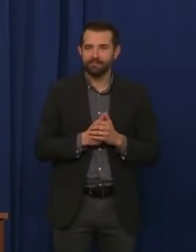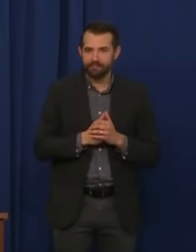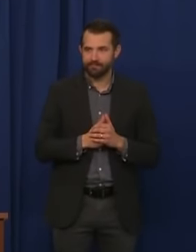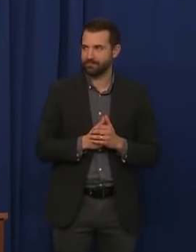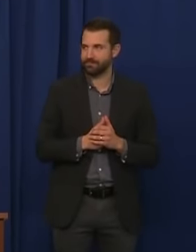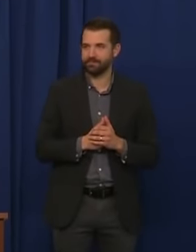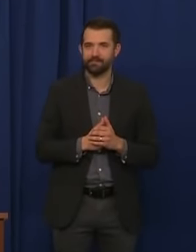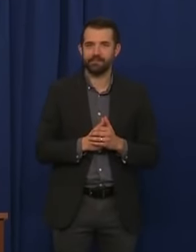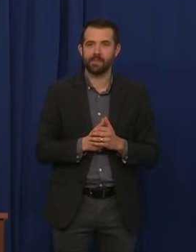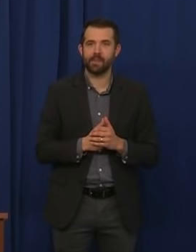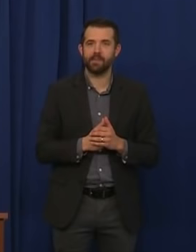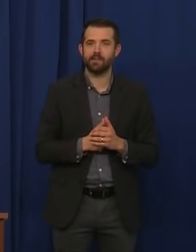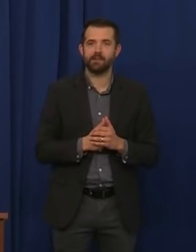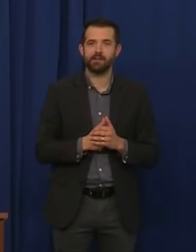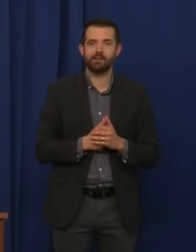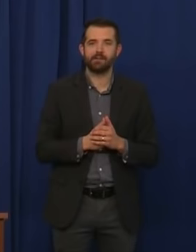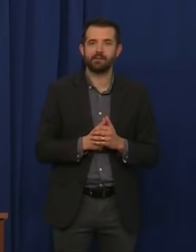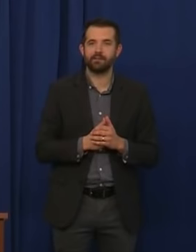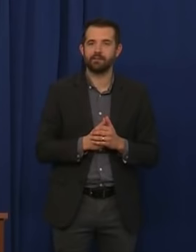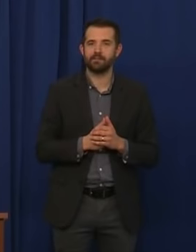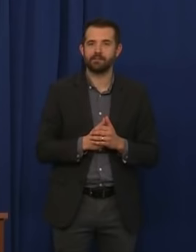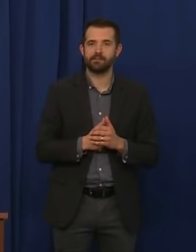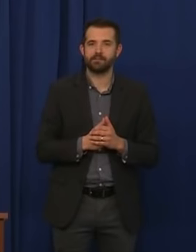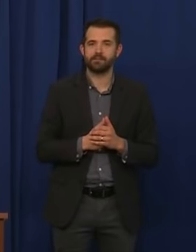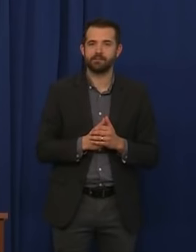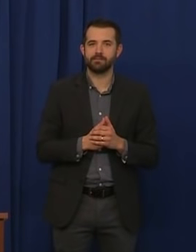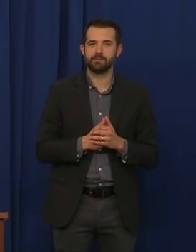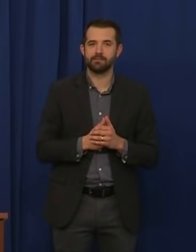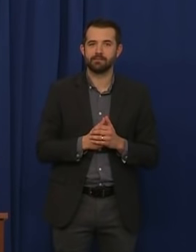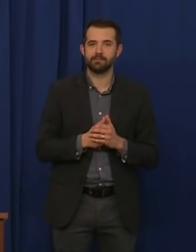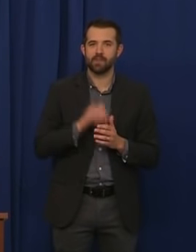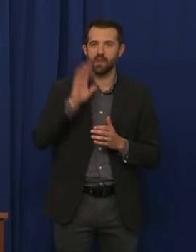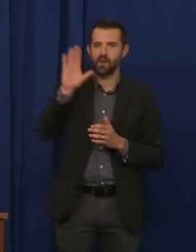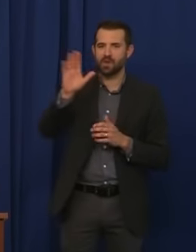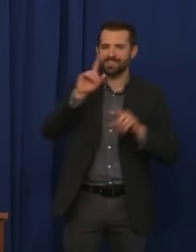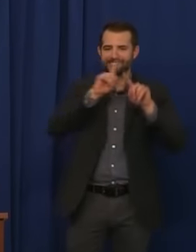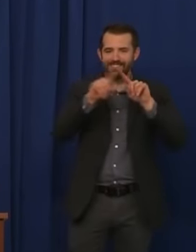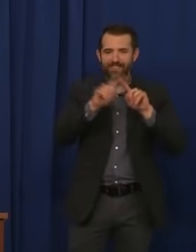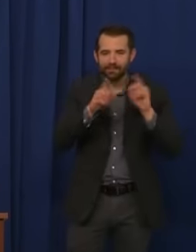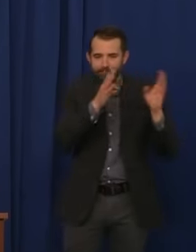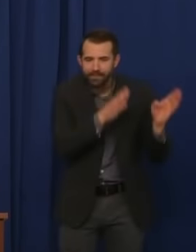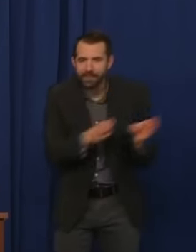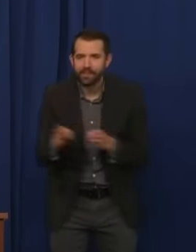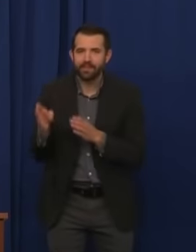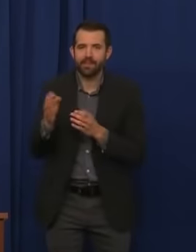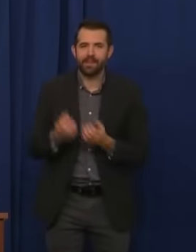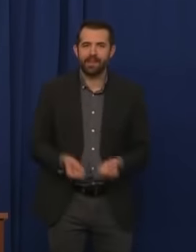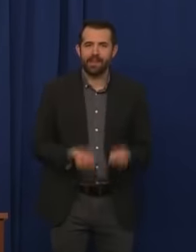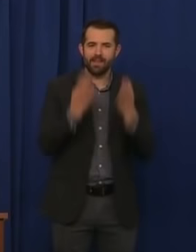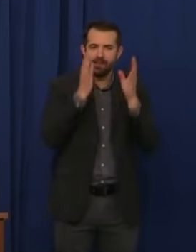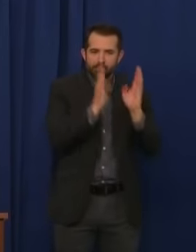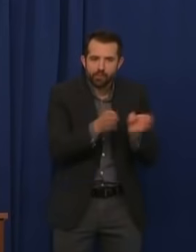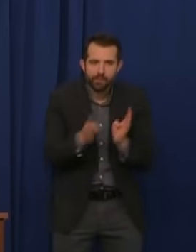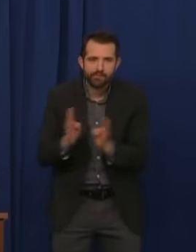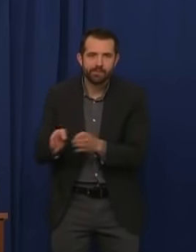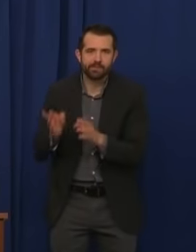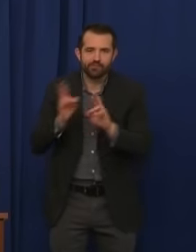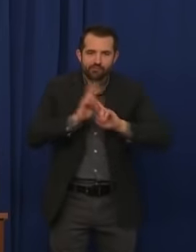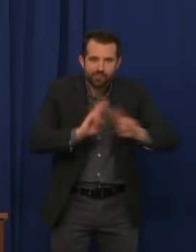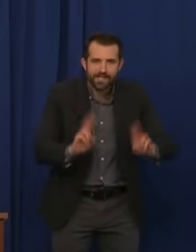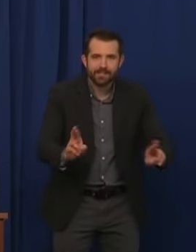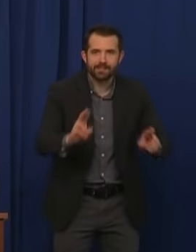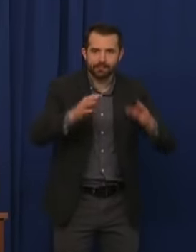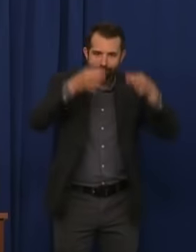You can like how formed are these different plans, or are these all kind of just pieces that are all kind of scattered out